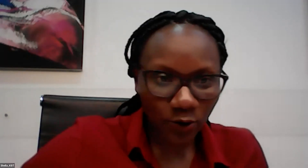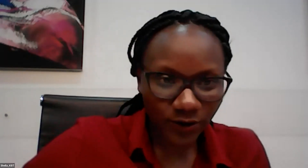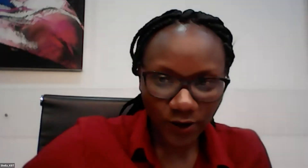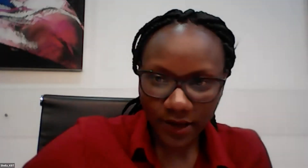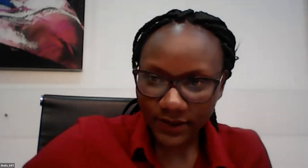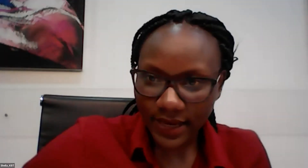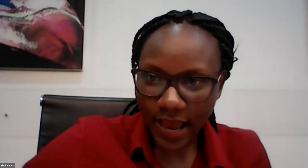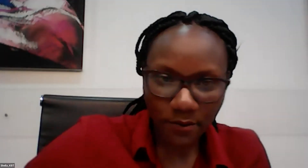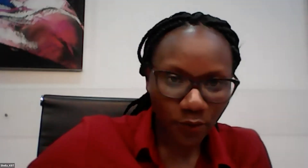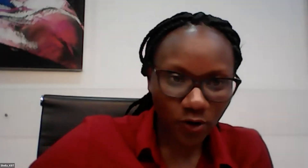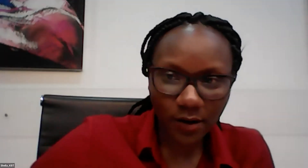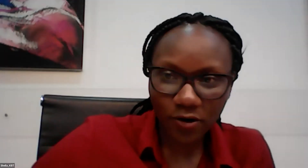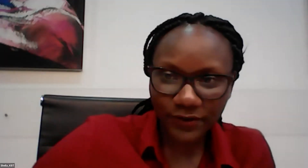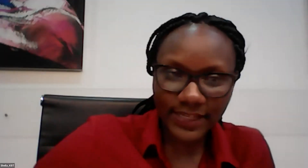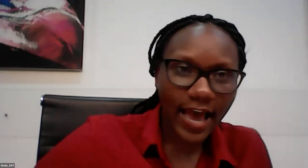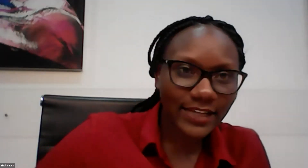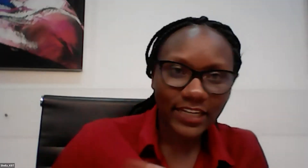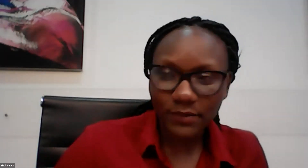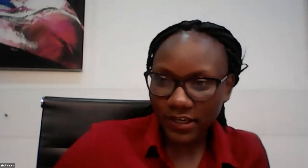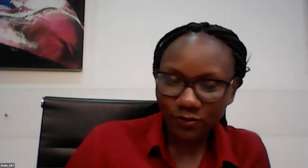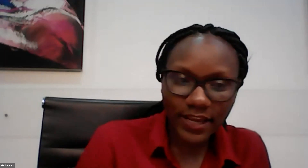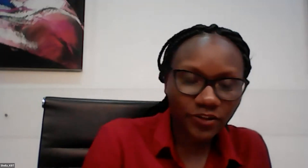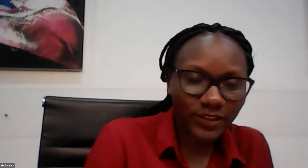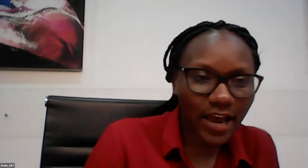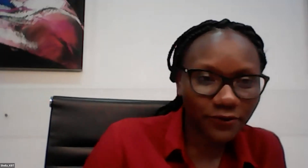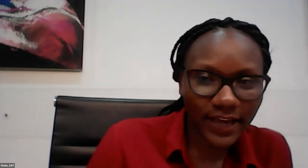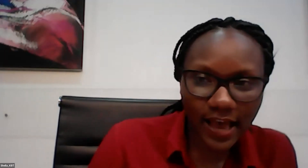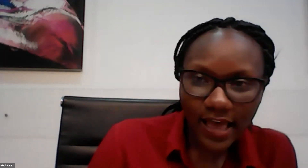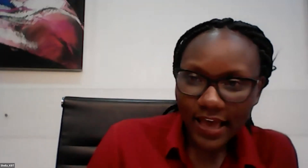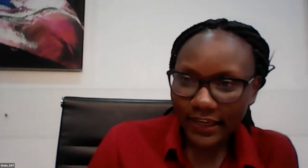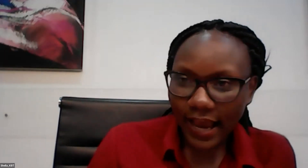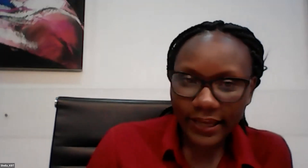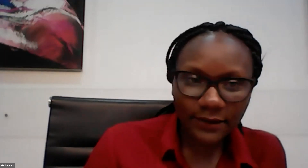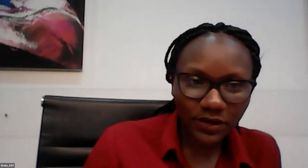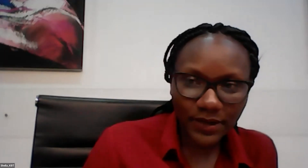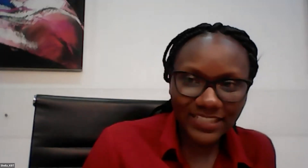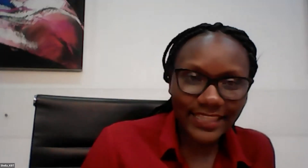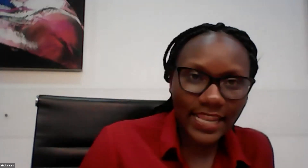Waswa. I was your MC. I am a program officer at Kilimanjaro Blind Trust Africa,